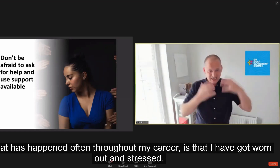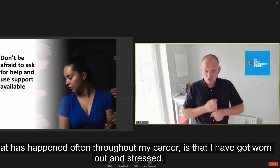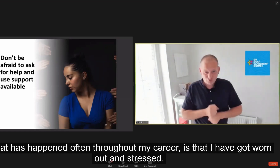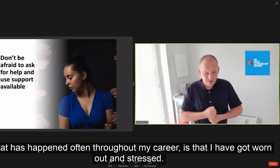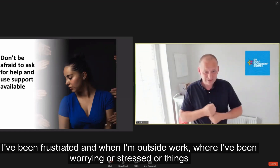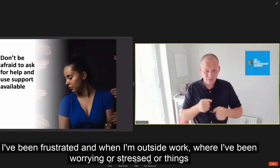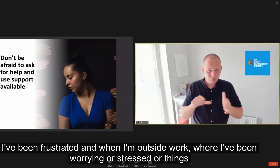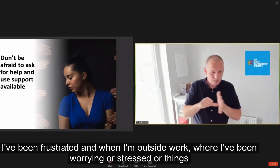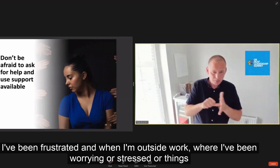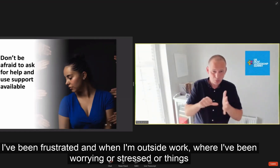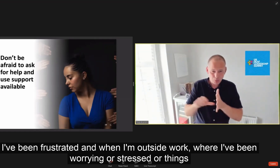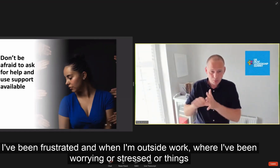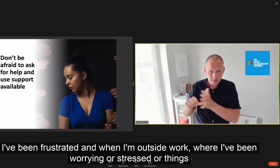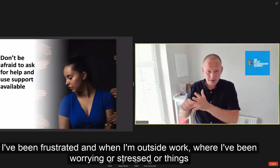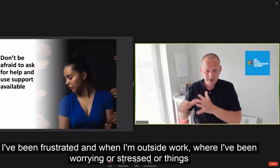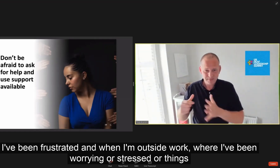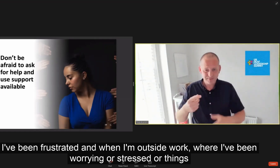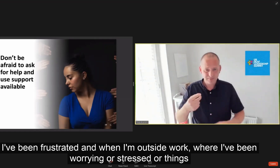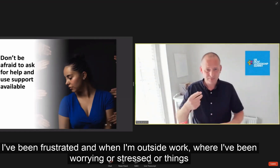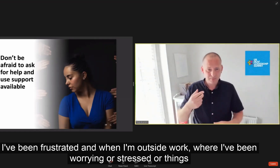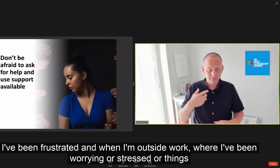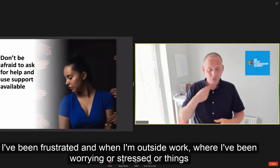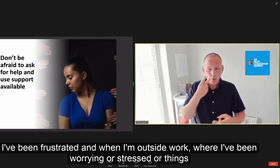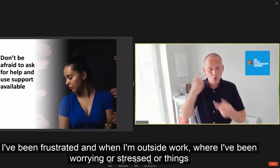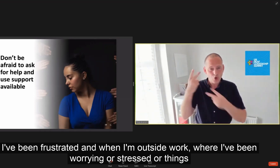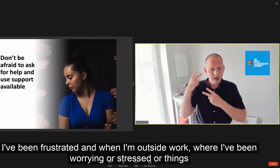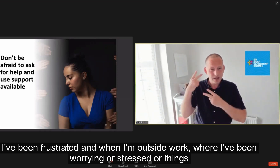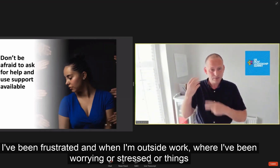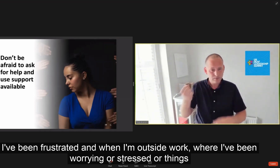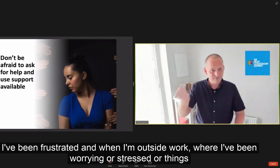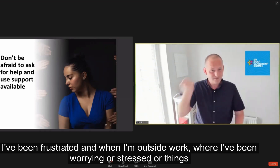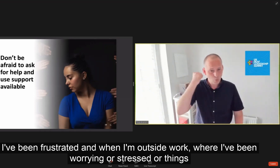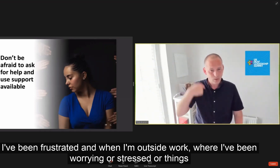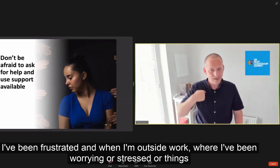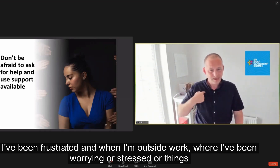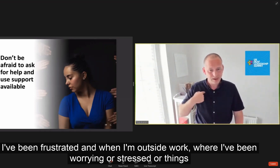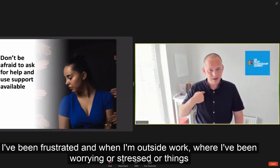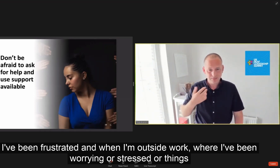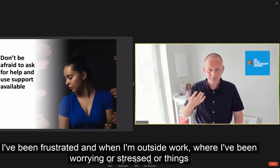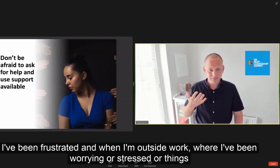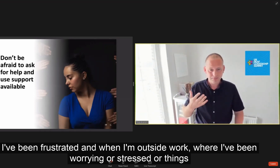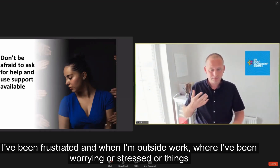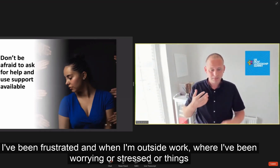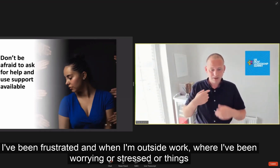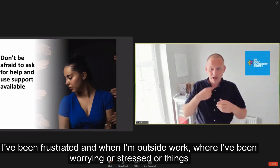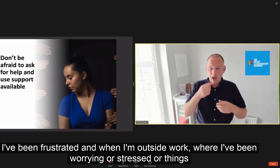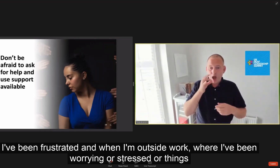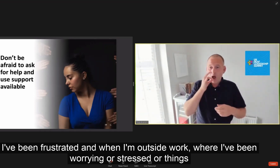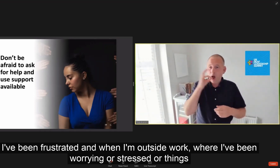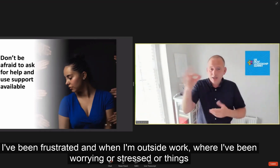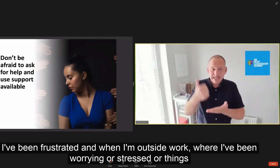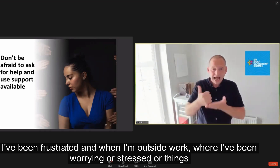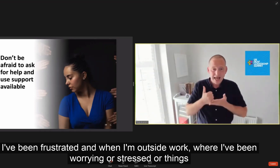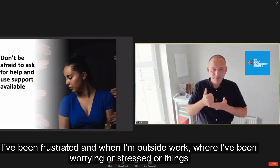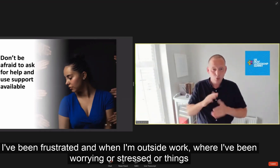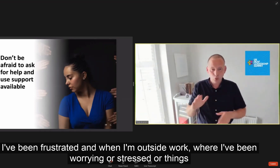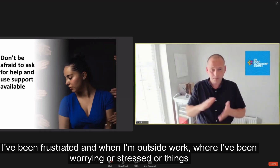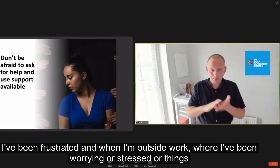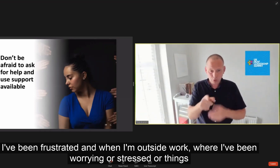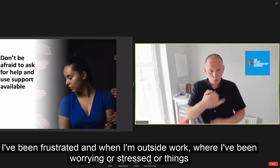I have been frustrated, and then I've been out of work where I've been worrying or stressed, or things have been